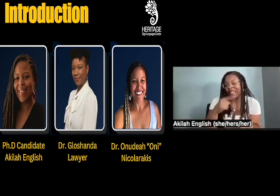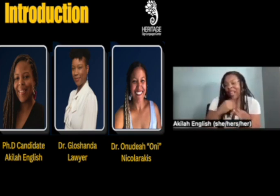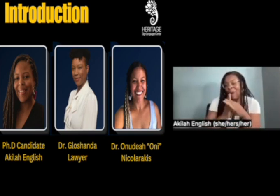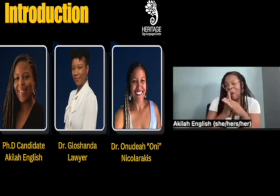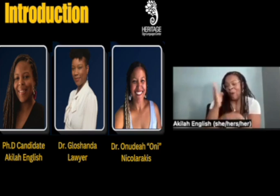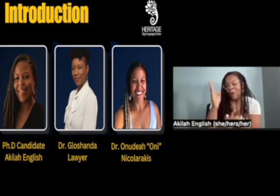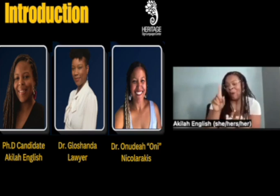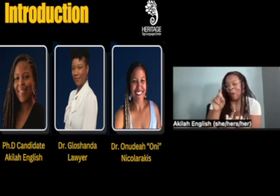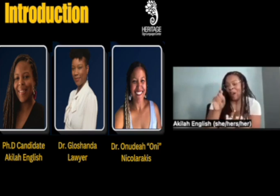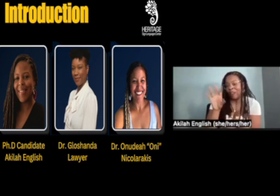outdoors.